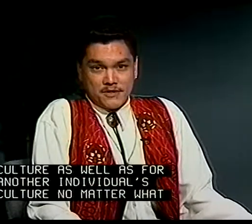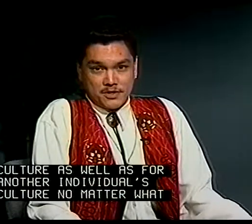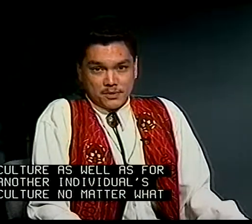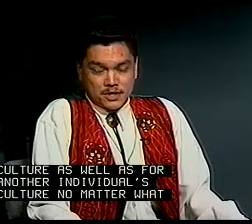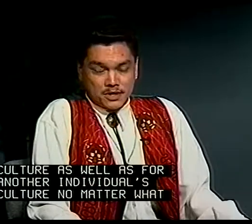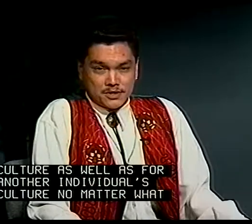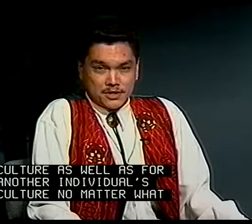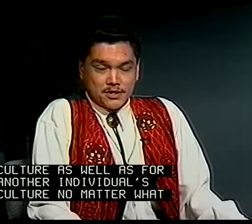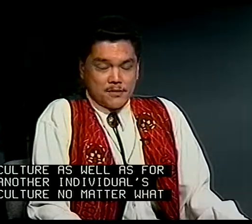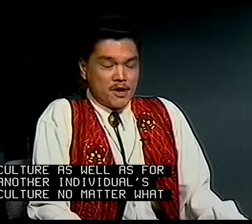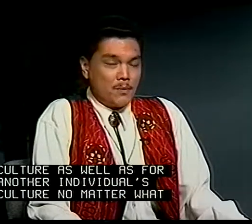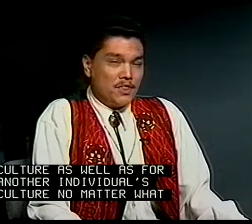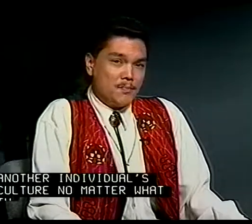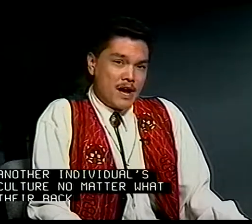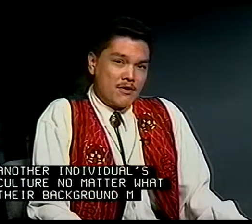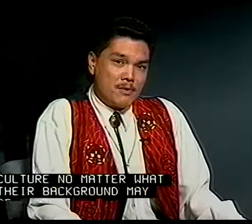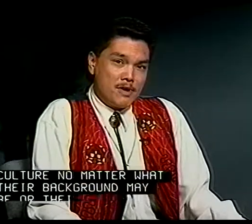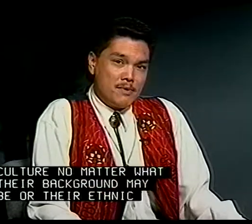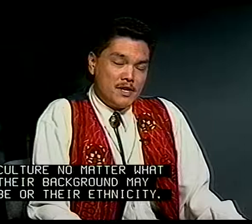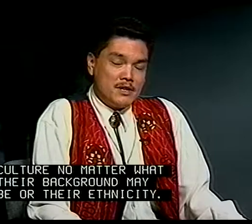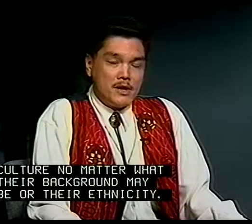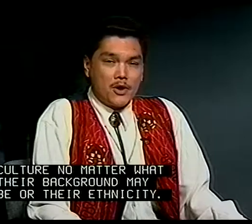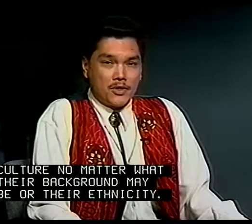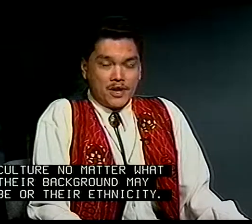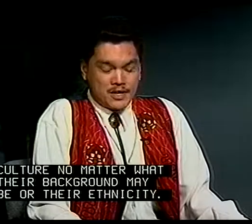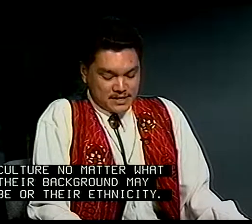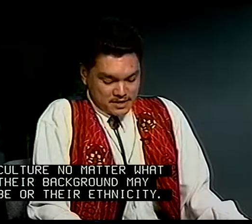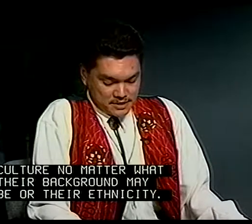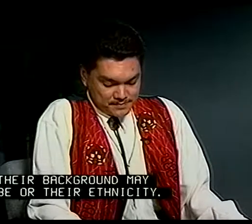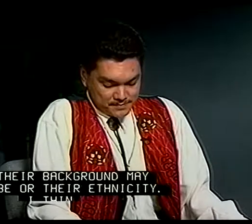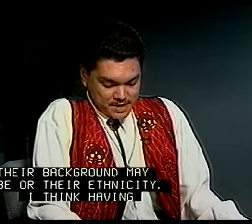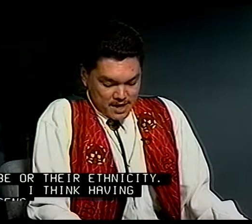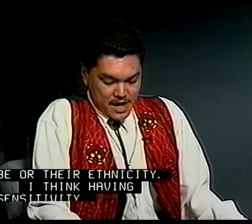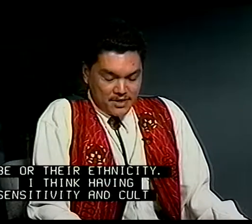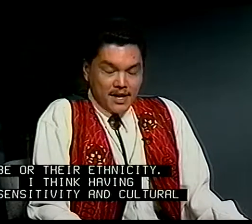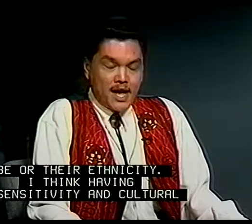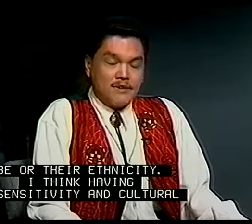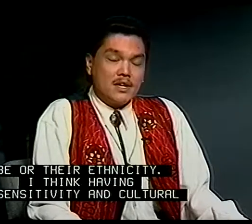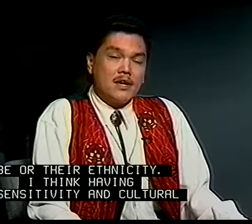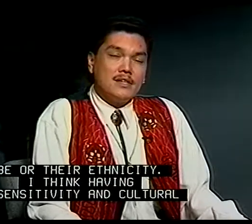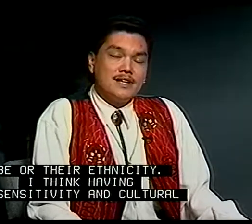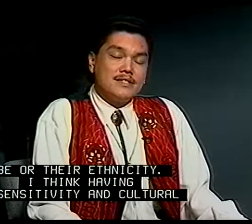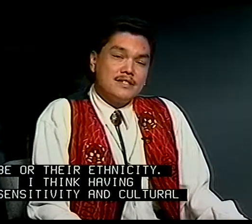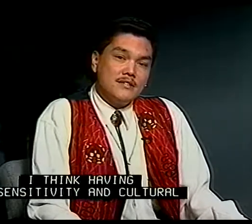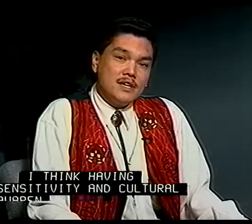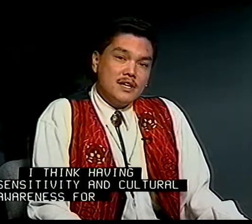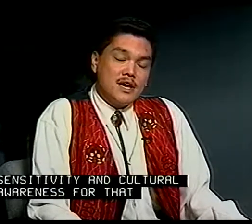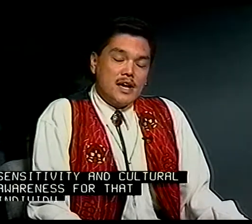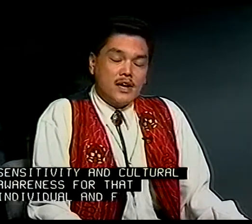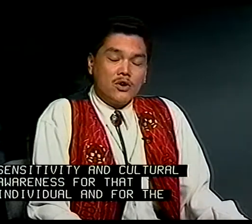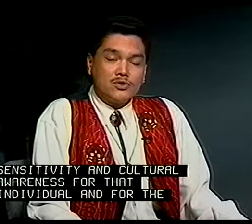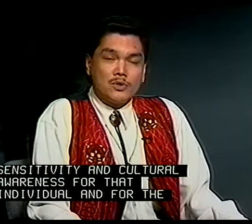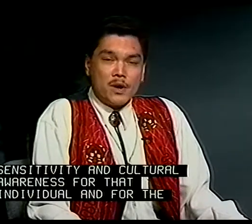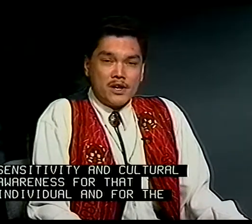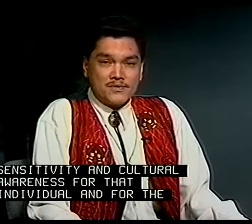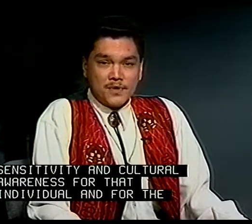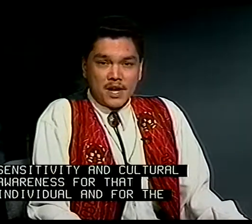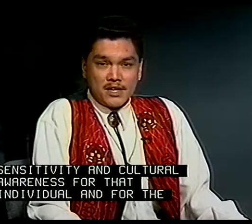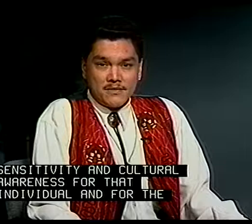individual's culture, no matter what their background may be or their ethnicity. I think having sensitivity and cultural awareness for that